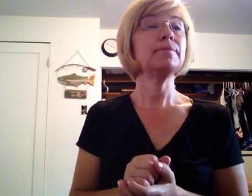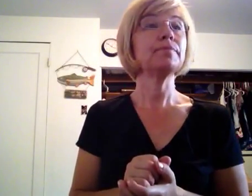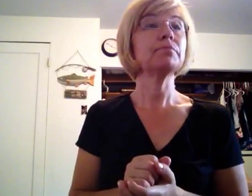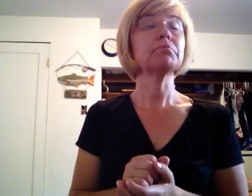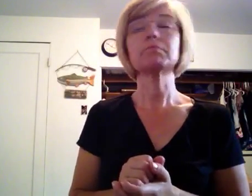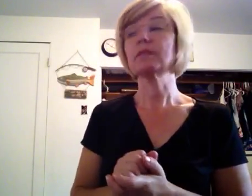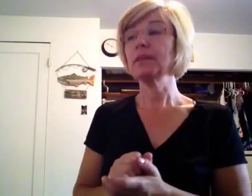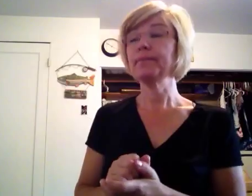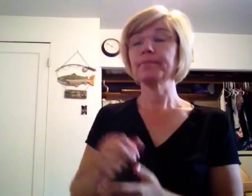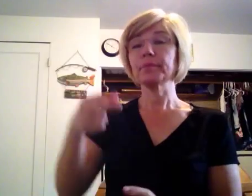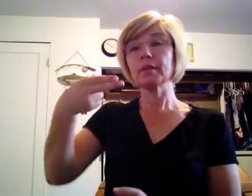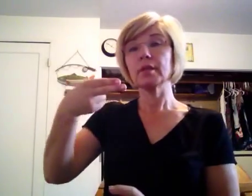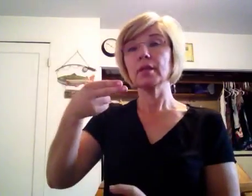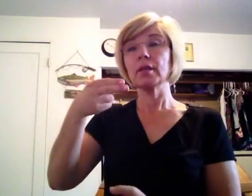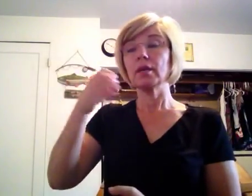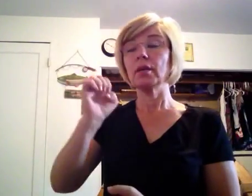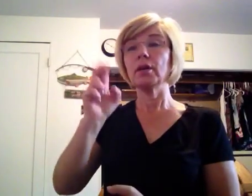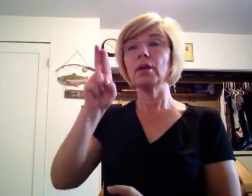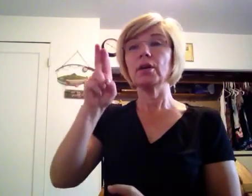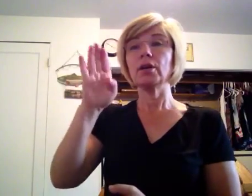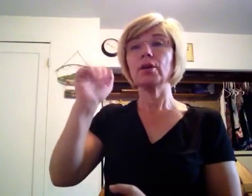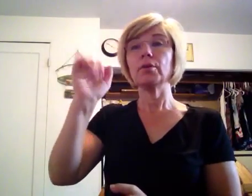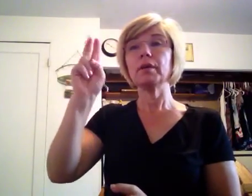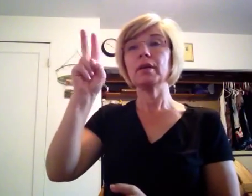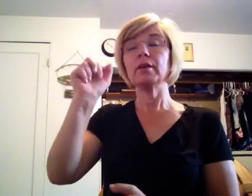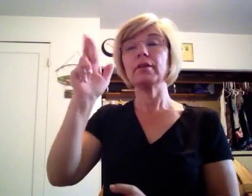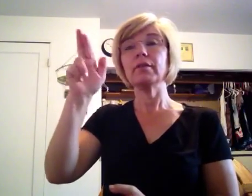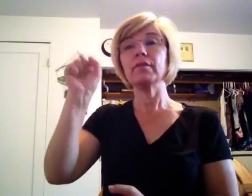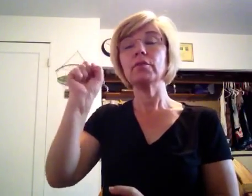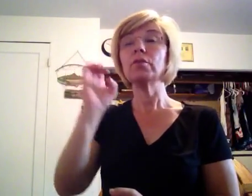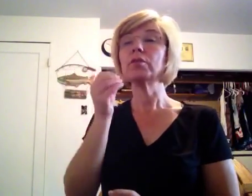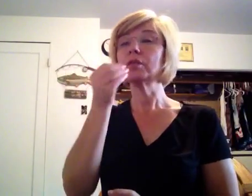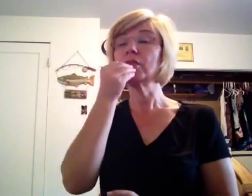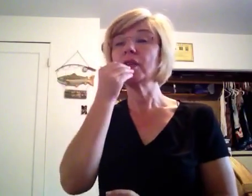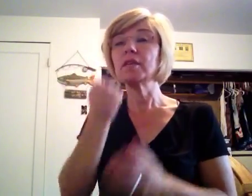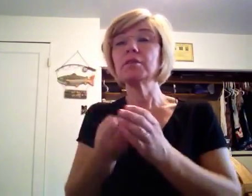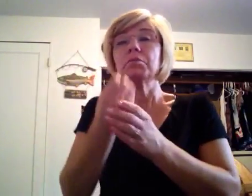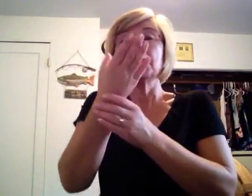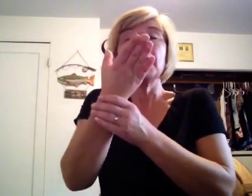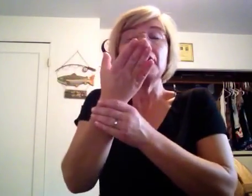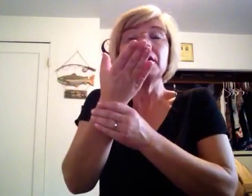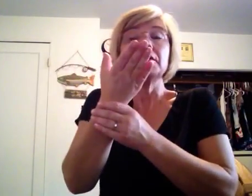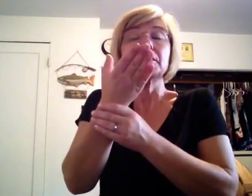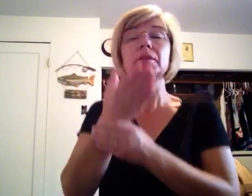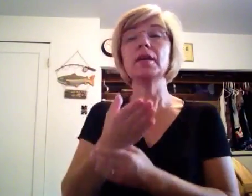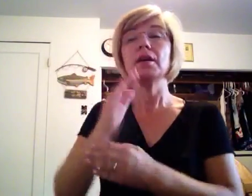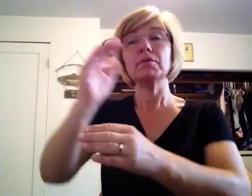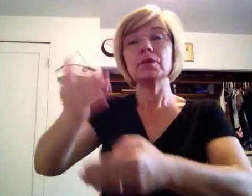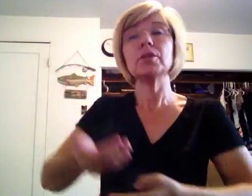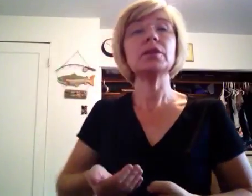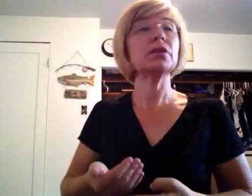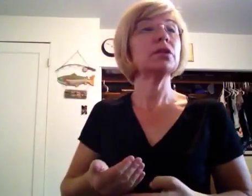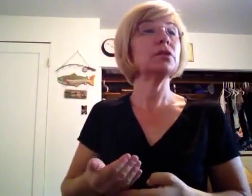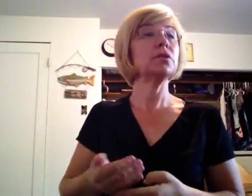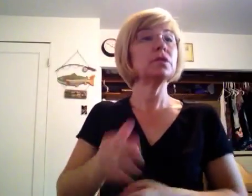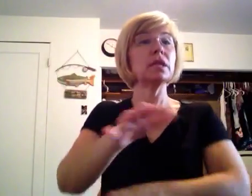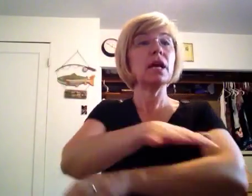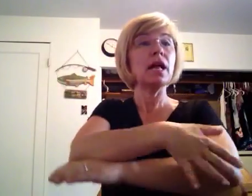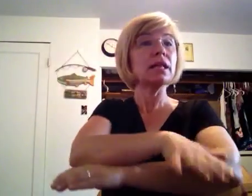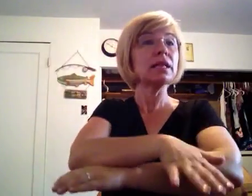Herbivores are animals that eat mainly plants. This includes leaves, grass, flowers, seeds, roots, fruits, bark,